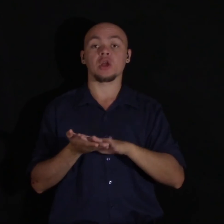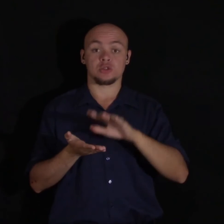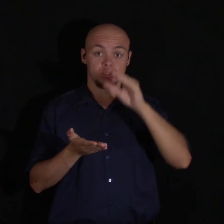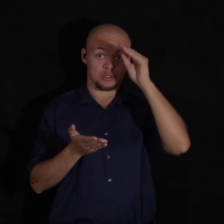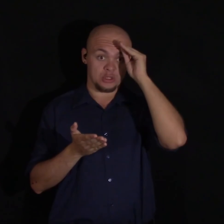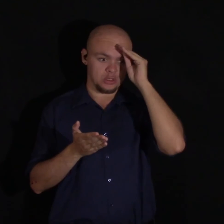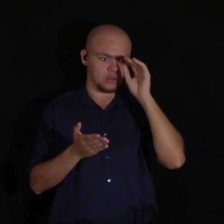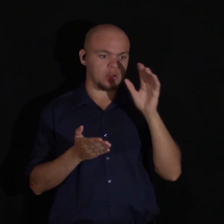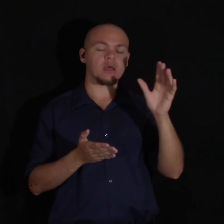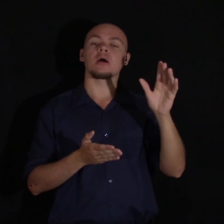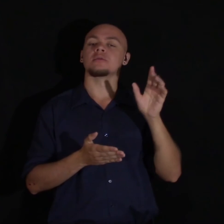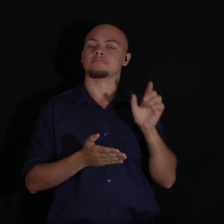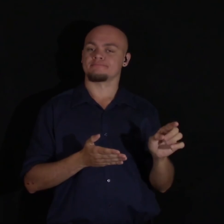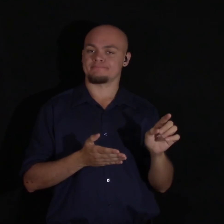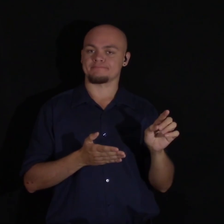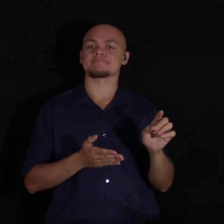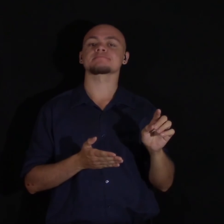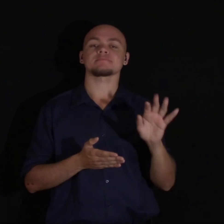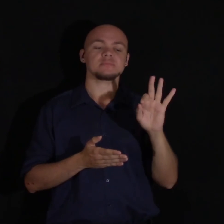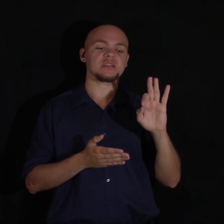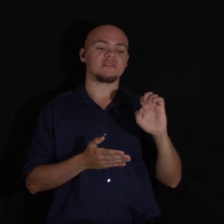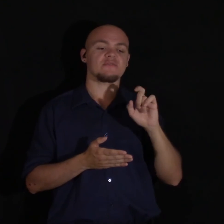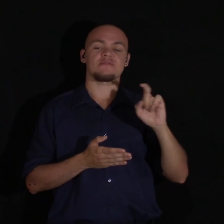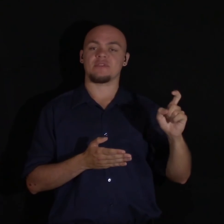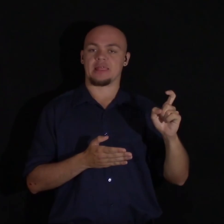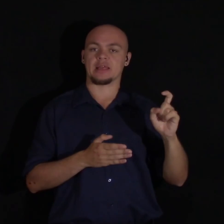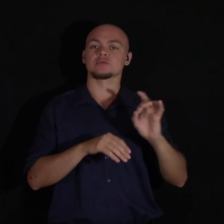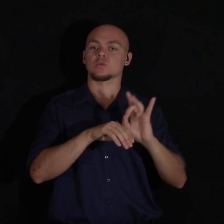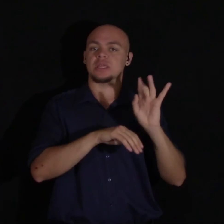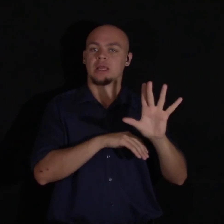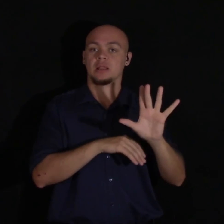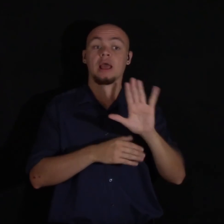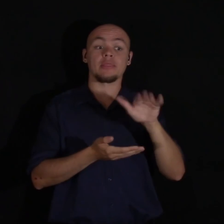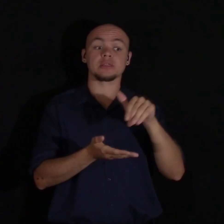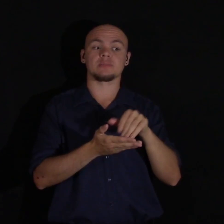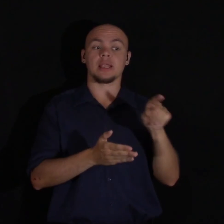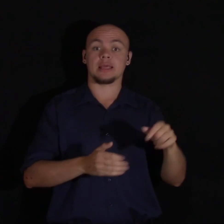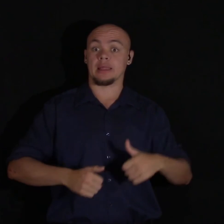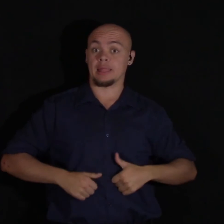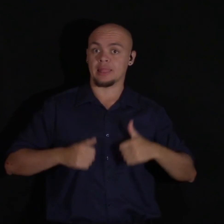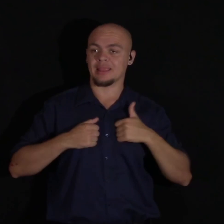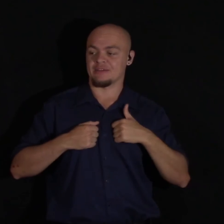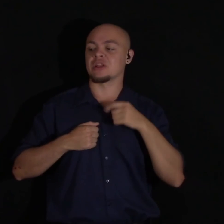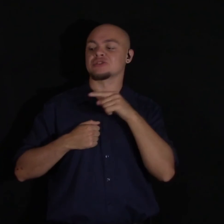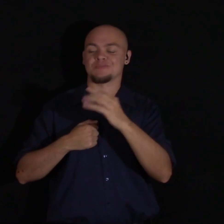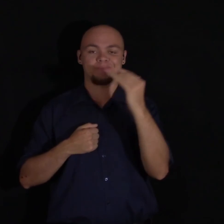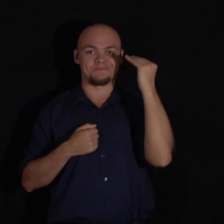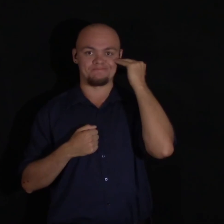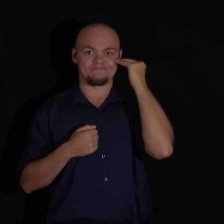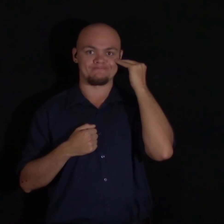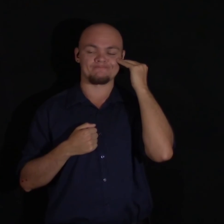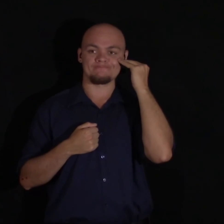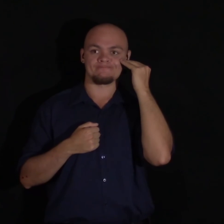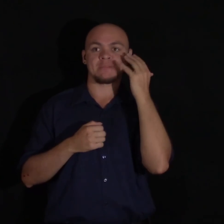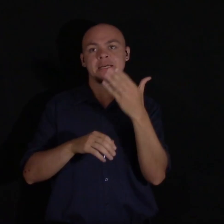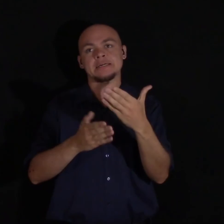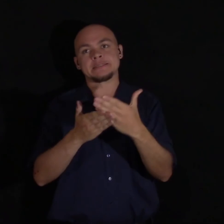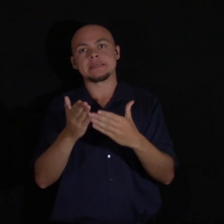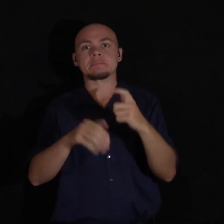of her lover, and learnt the name of the spot where he then resided. She hesitated some time, but at length